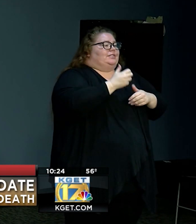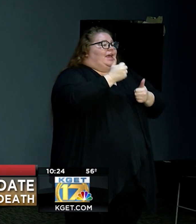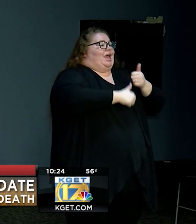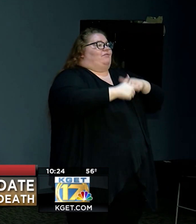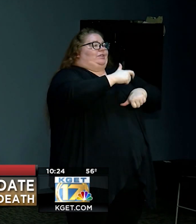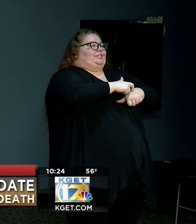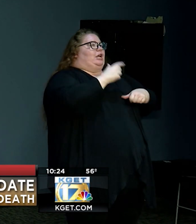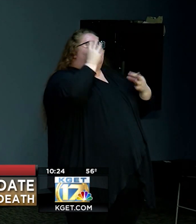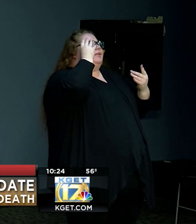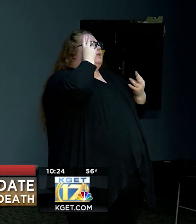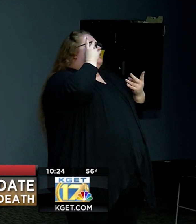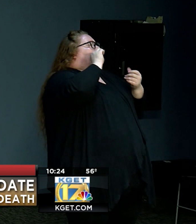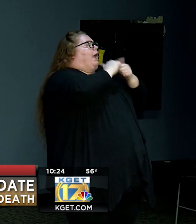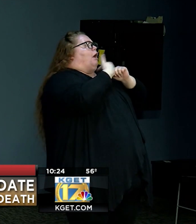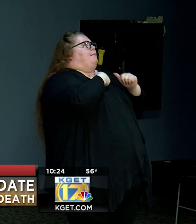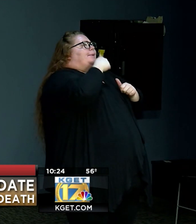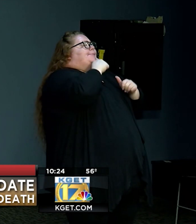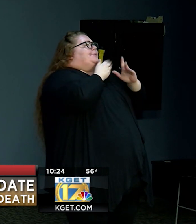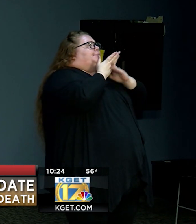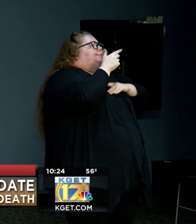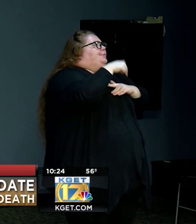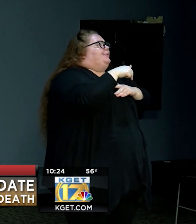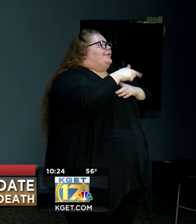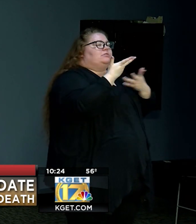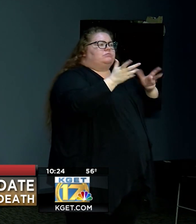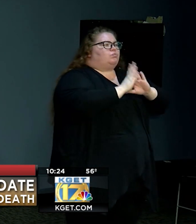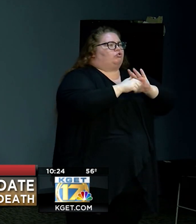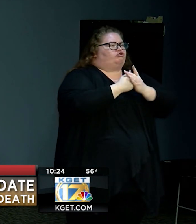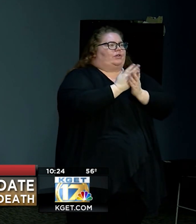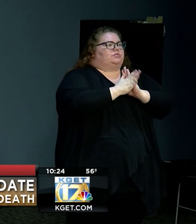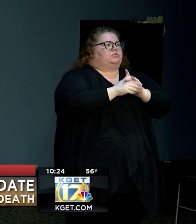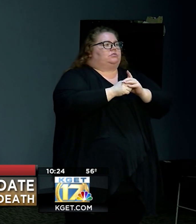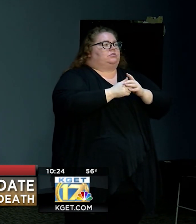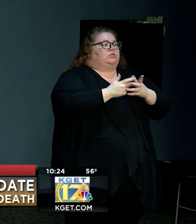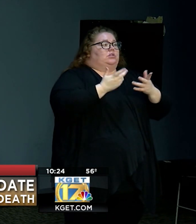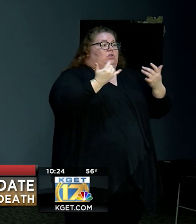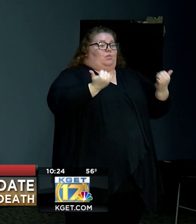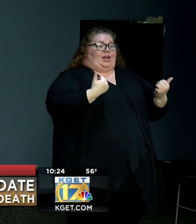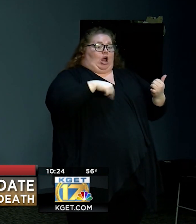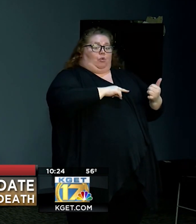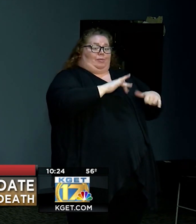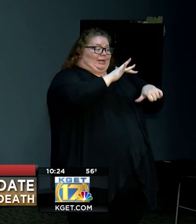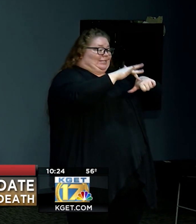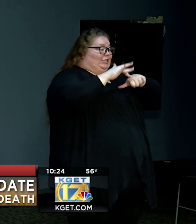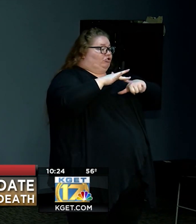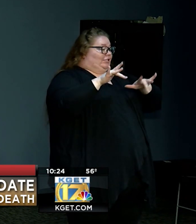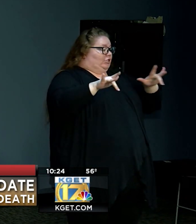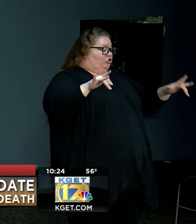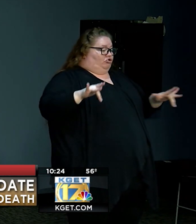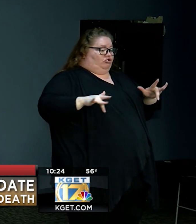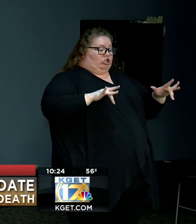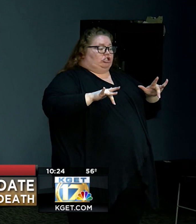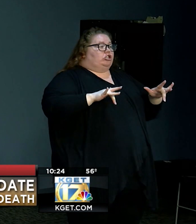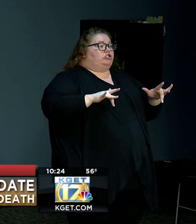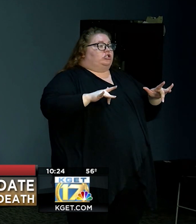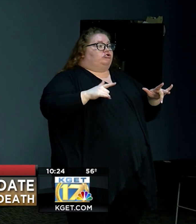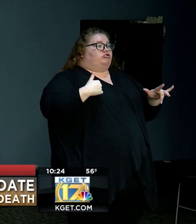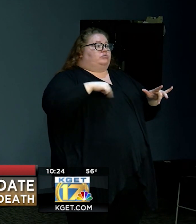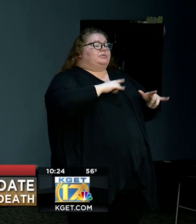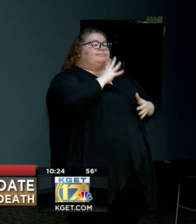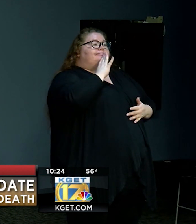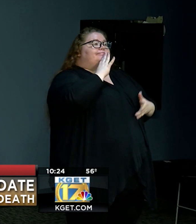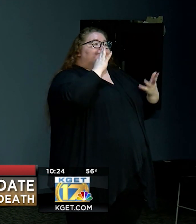up and go wash your hands. Anytime you touch anything, we've all been up here touching this podium. As soon as we're done, I'm going to go wash my